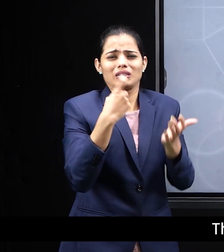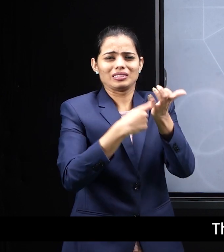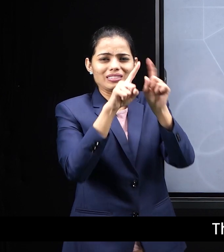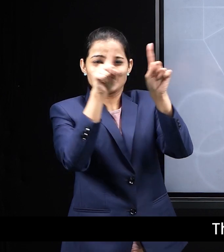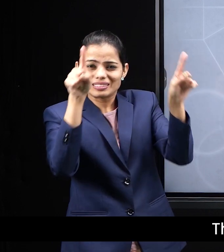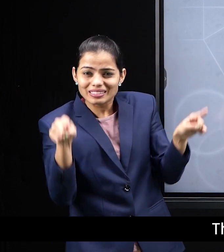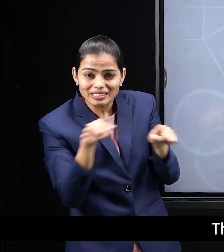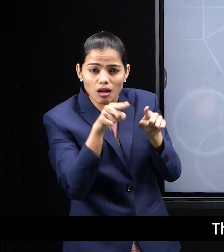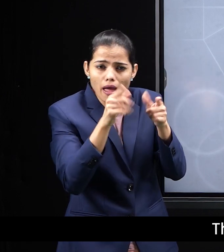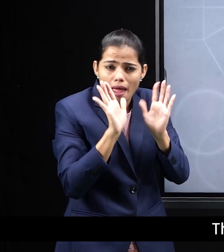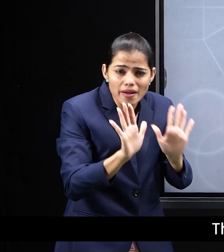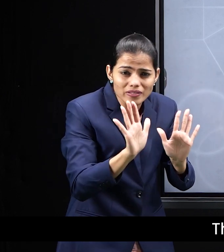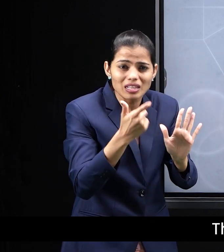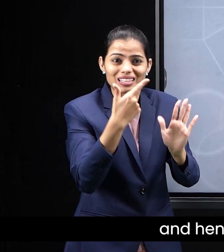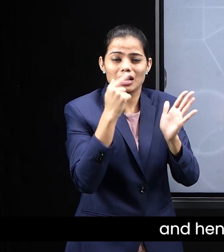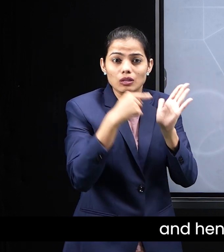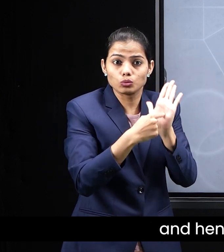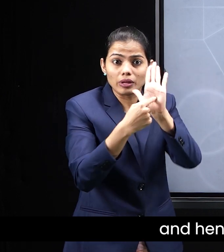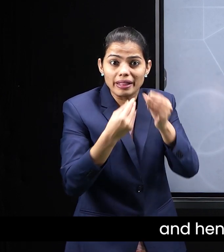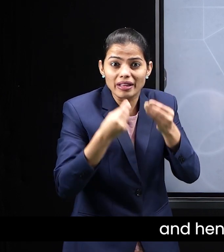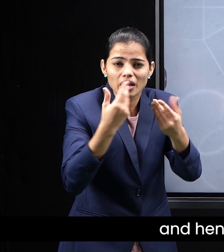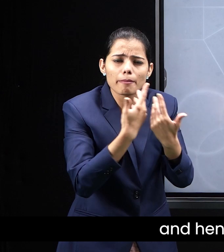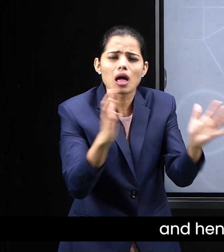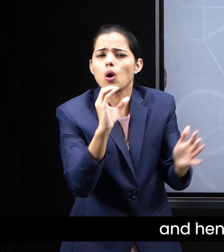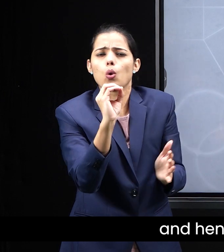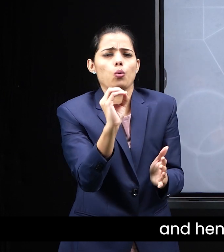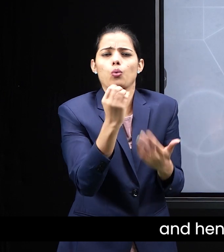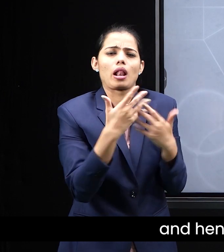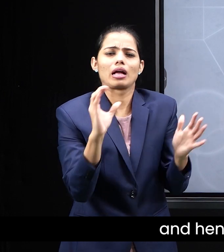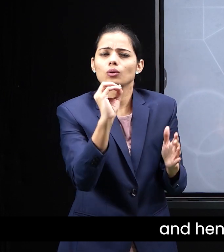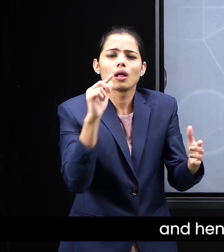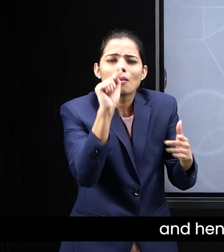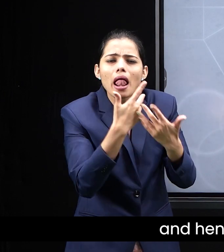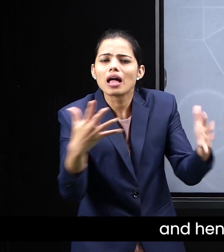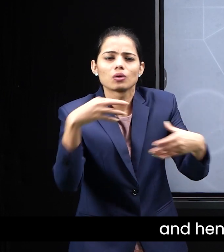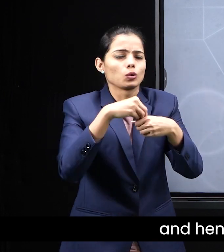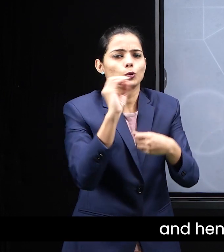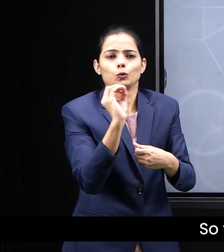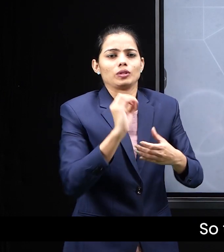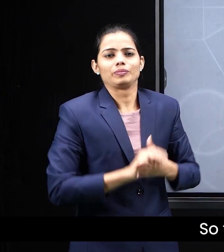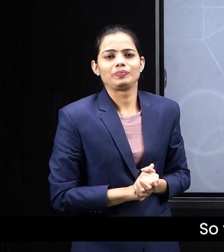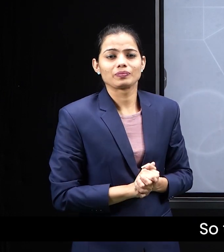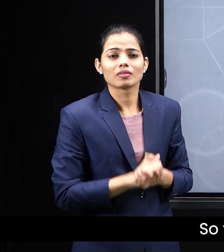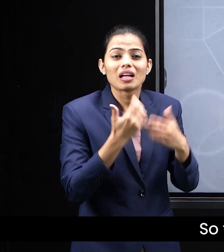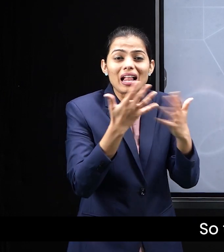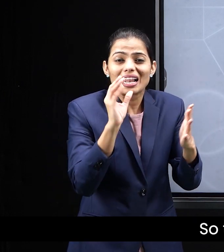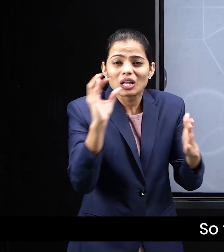There is no such rectangle and hence this described an empty set. So, the